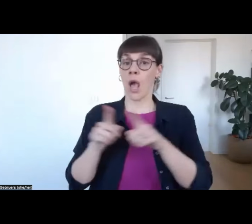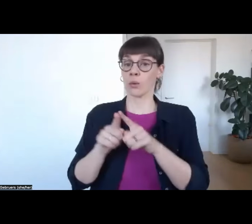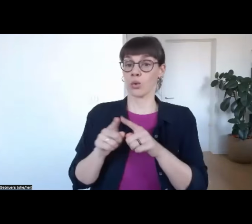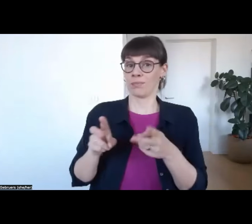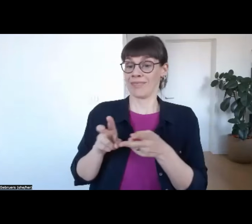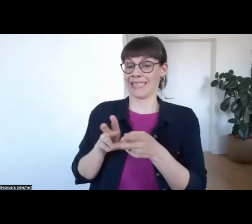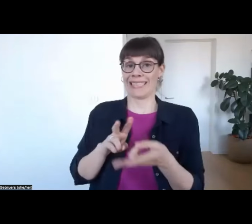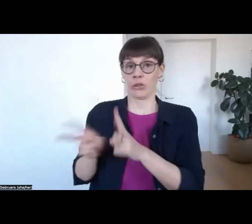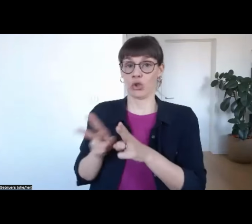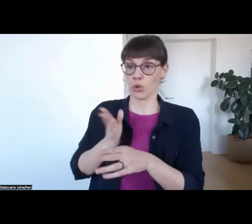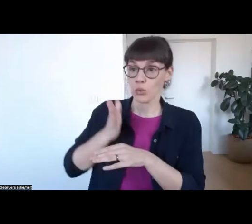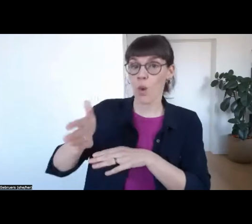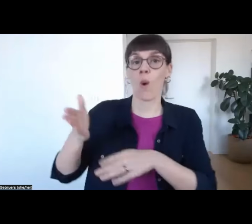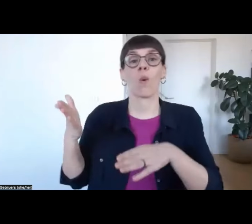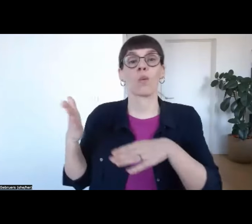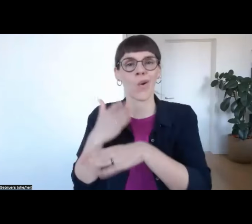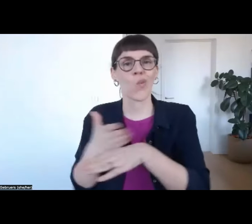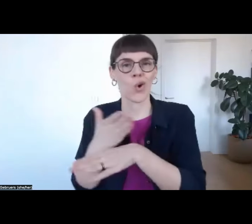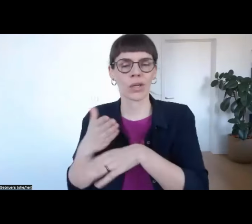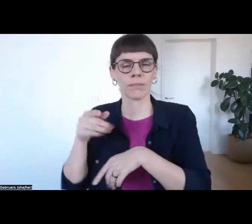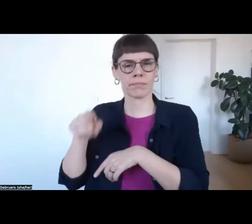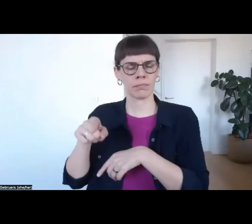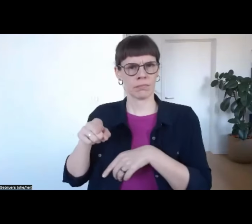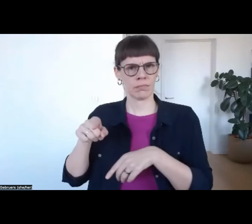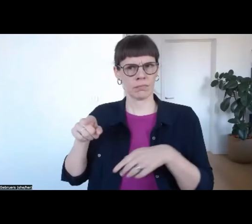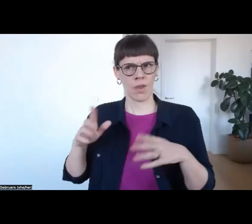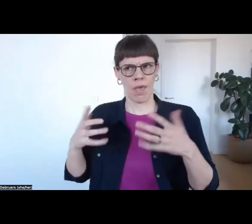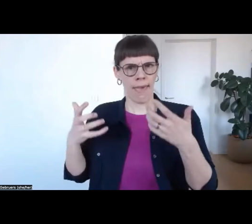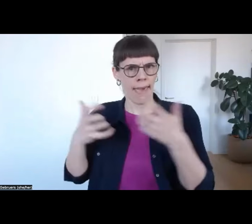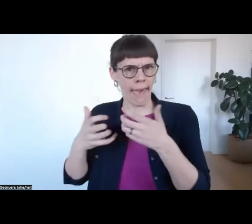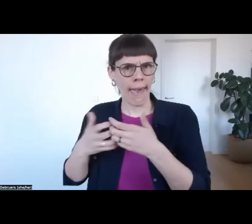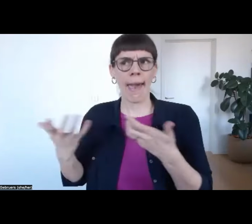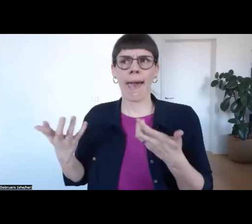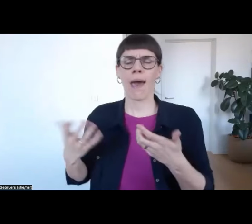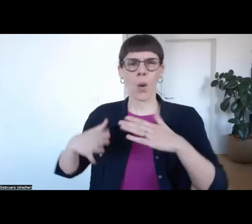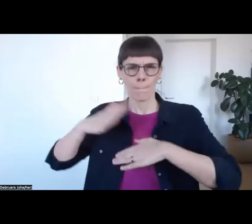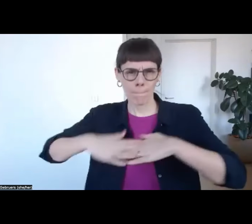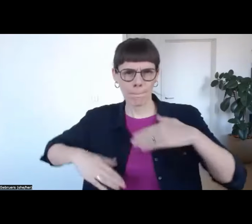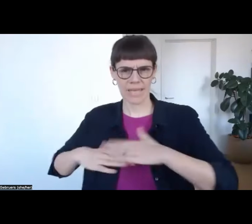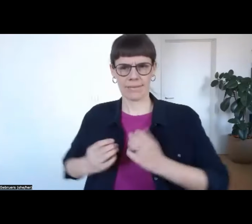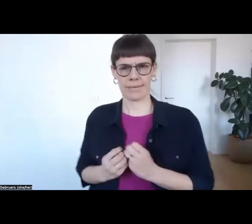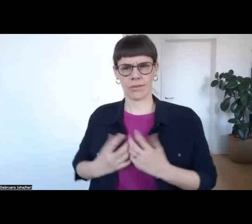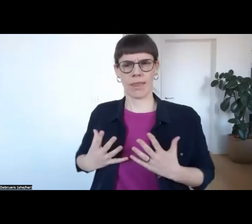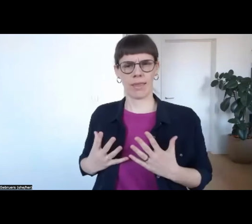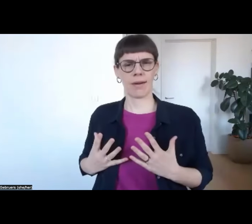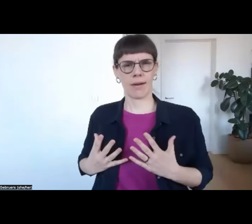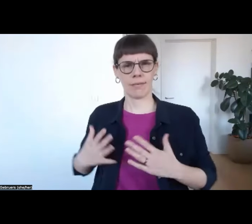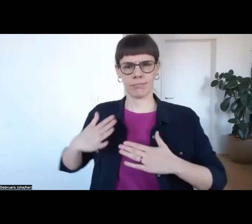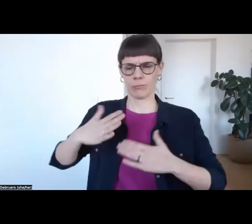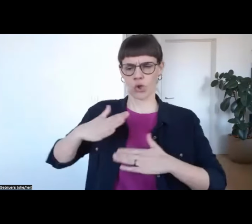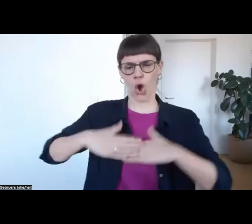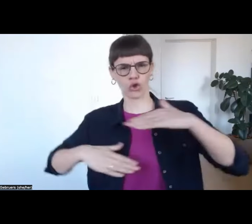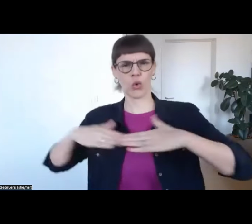more men in international interpreting settings? Is it the interpreters who go to work in those settings? How